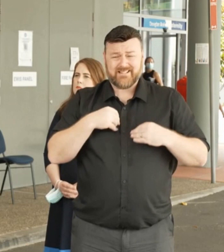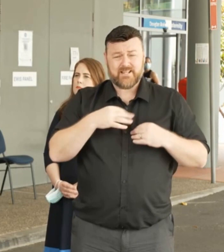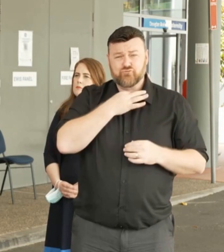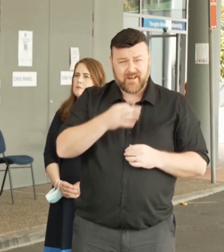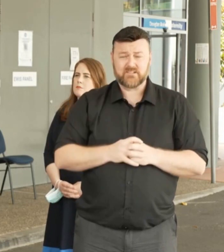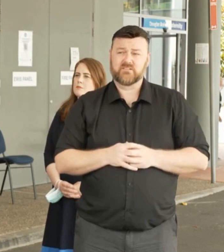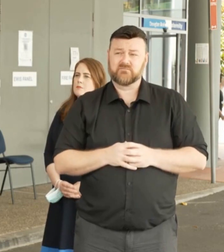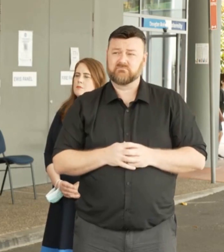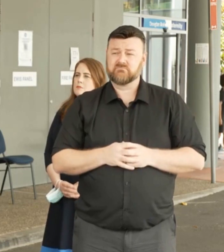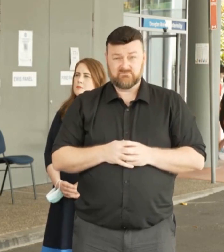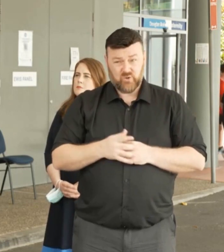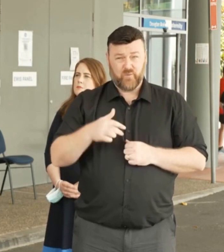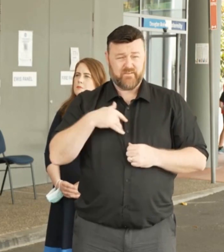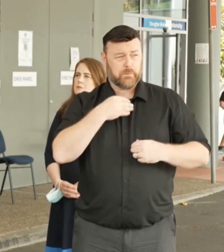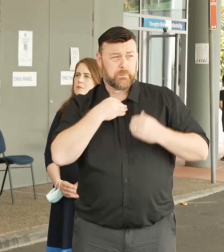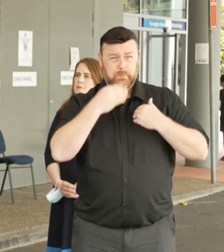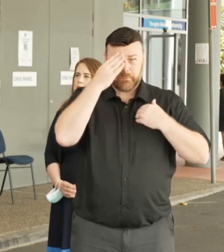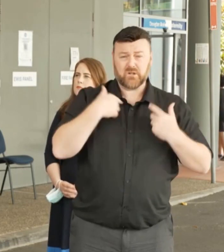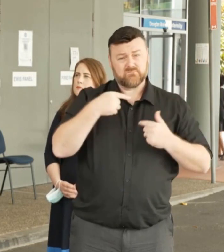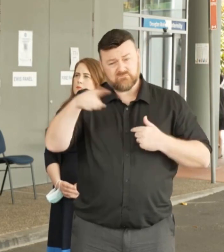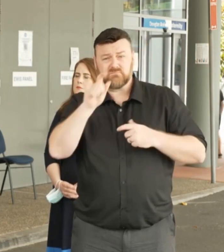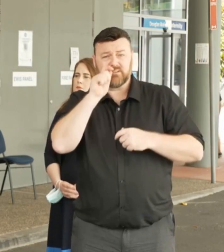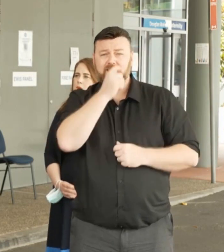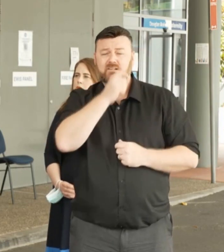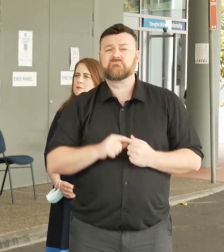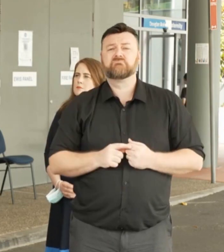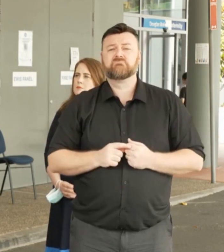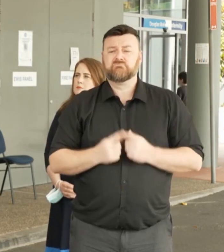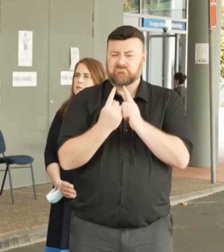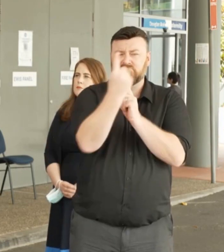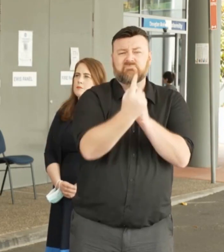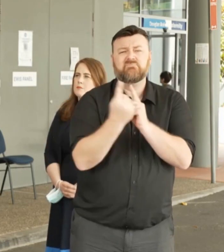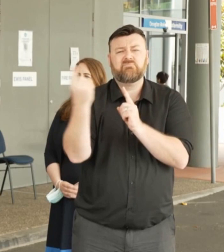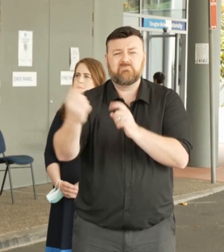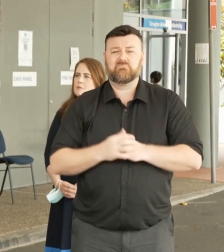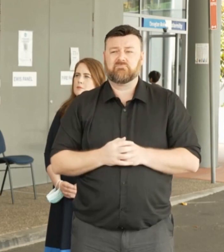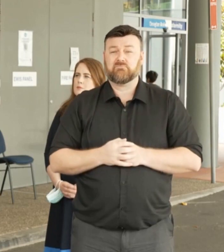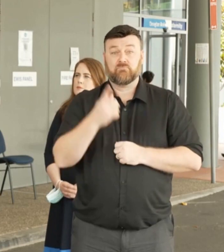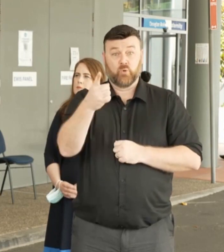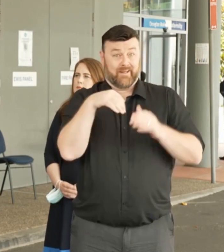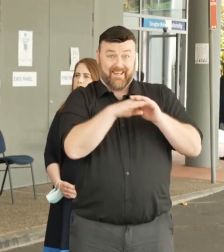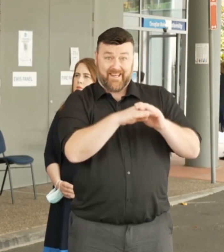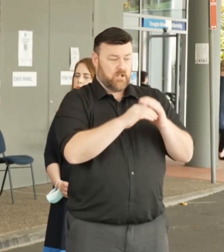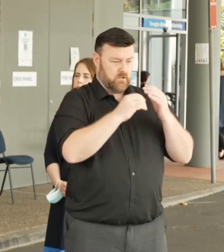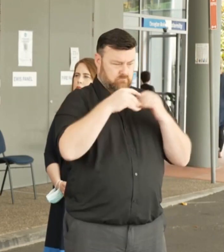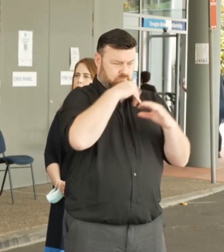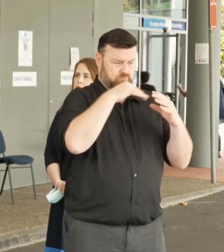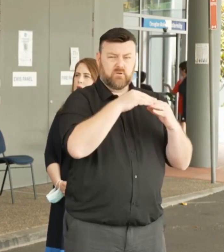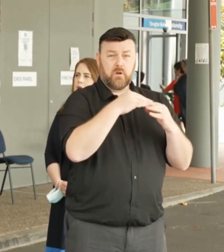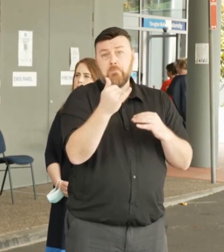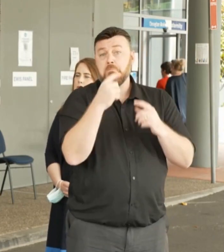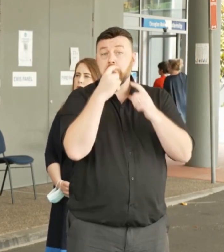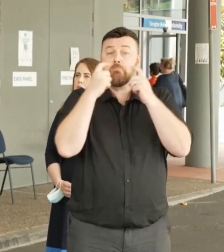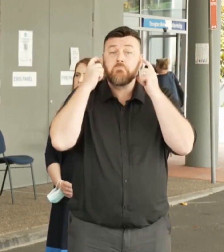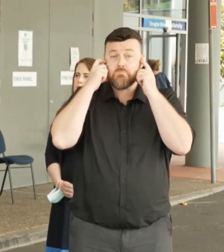social distancing. And, of course, if you're in close proximity to people inside and it's a big group of people, consider wearing a mask.